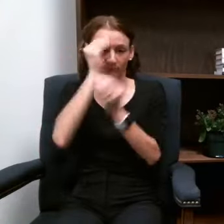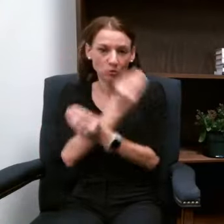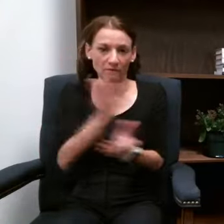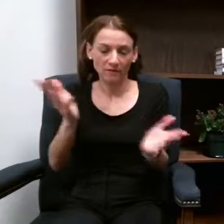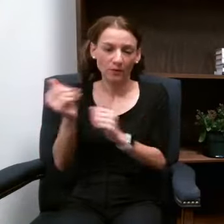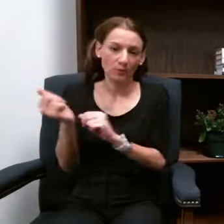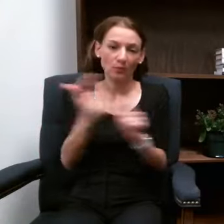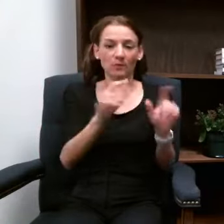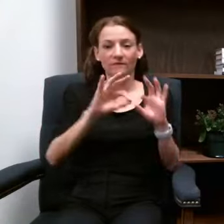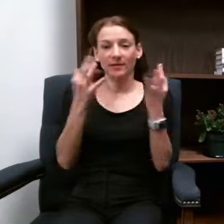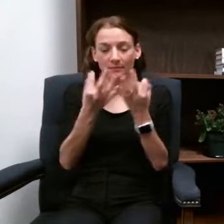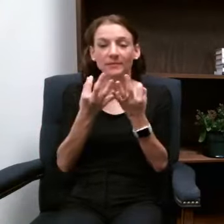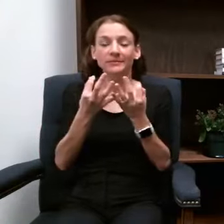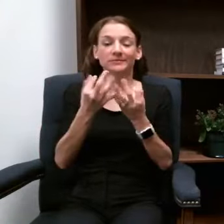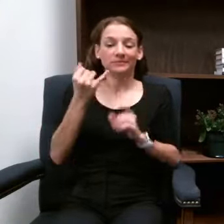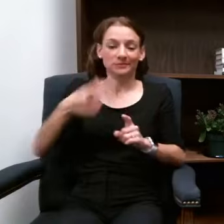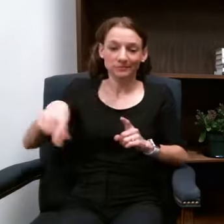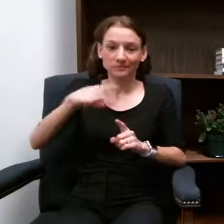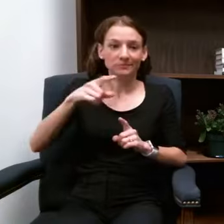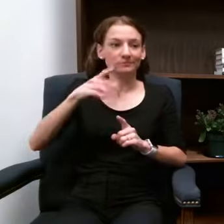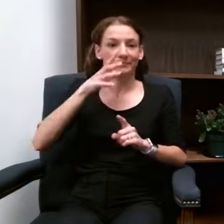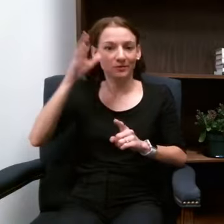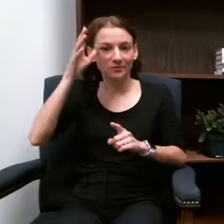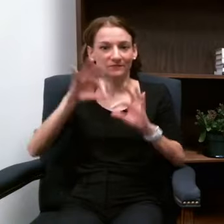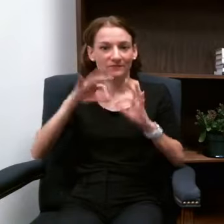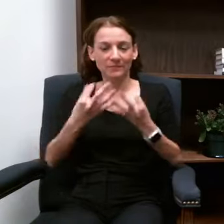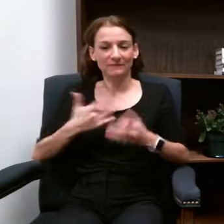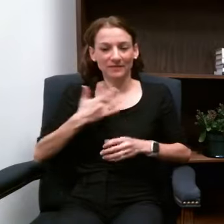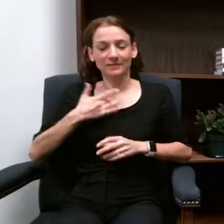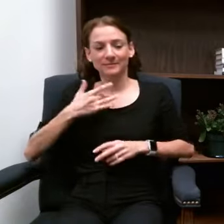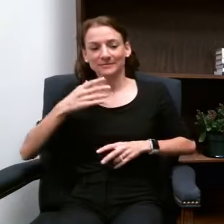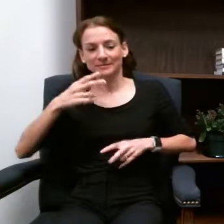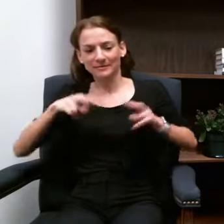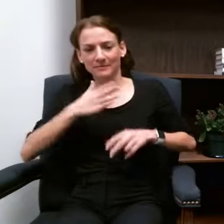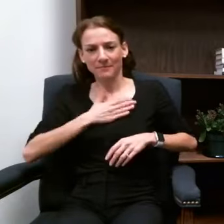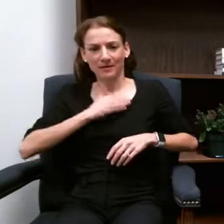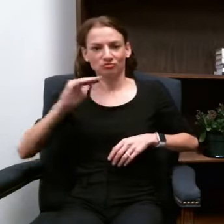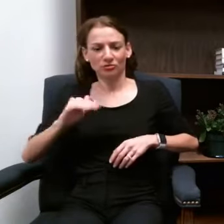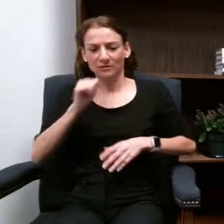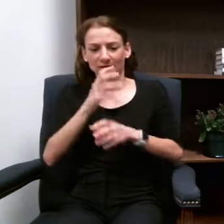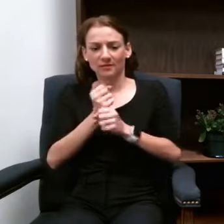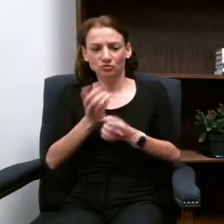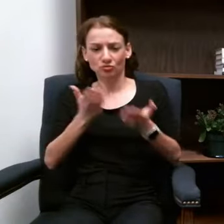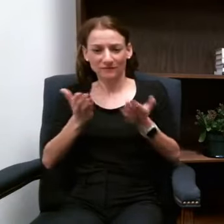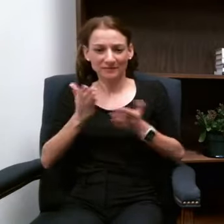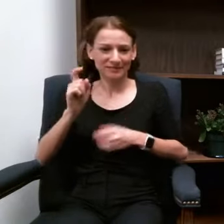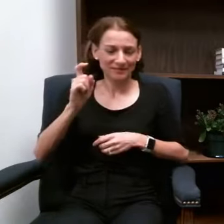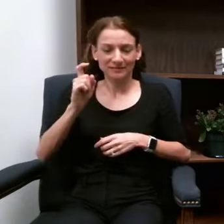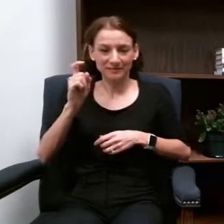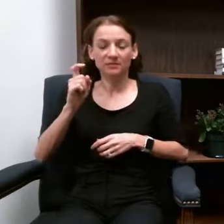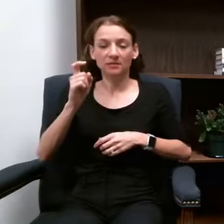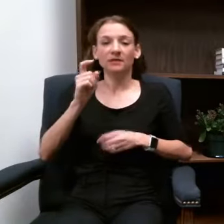school year that if they believe the school's overlooked their child, here's the local information you need.